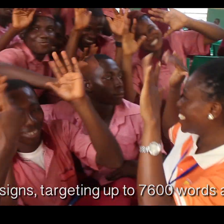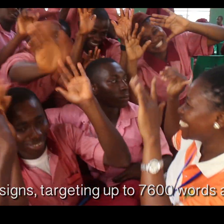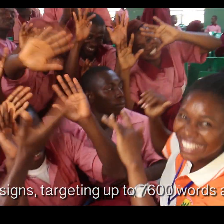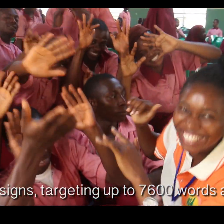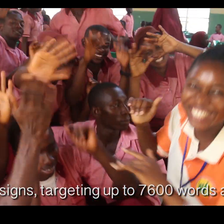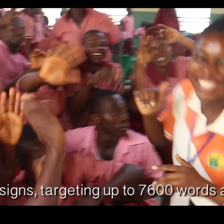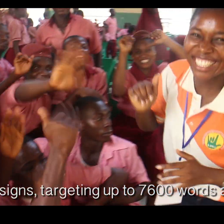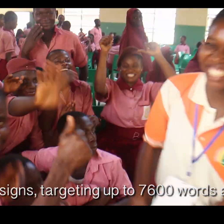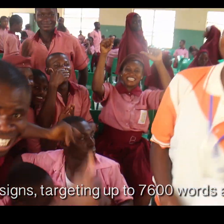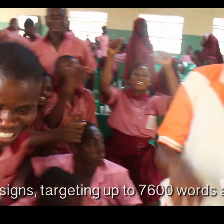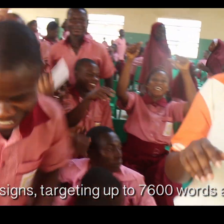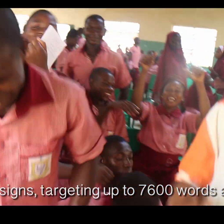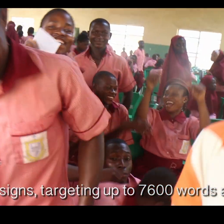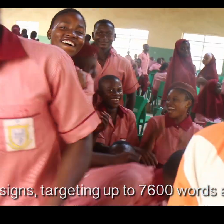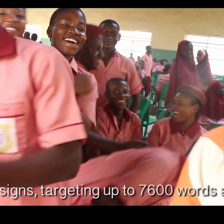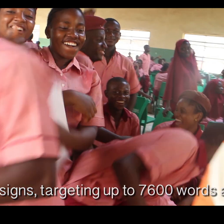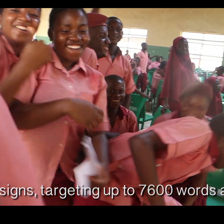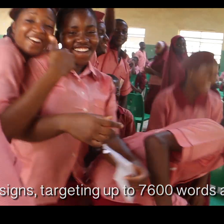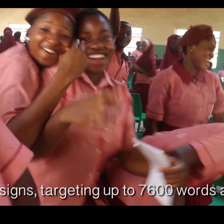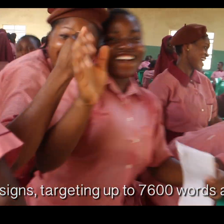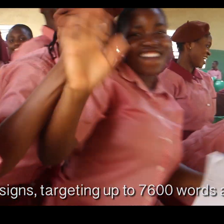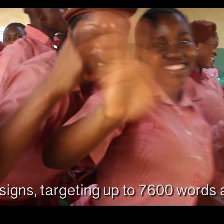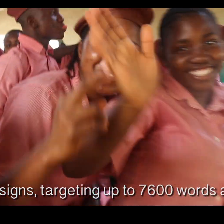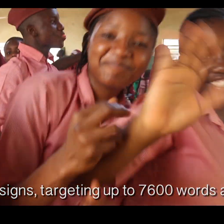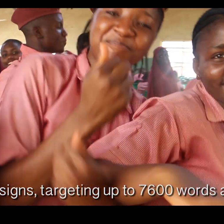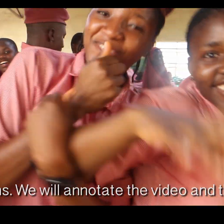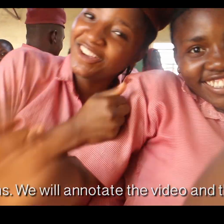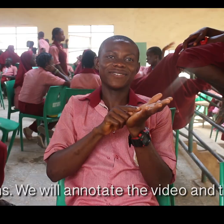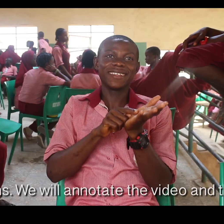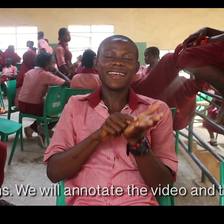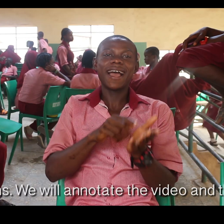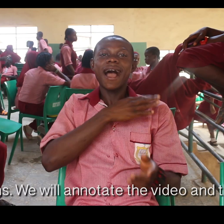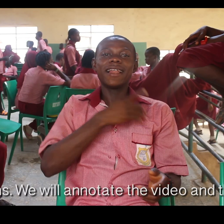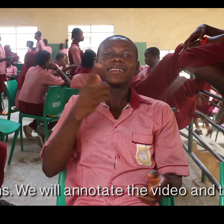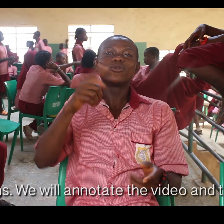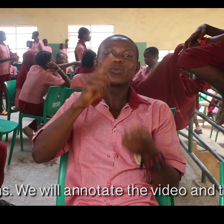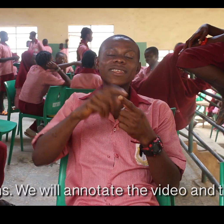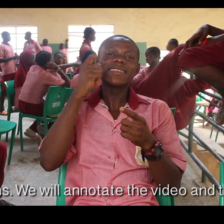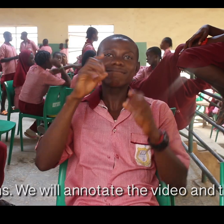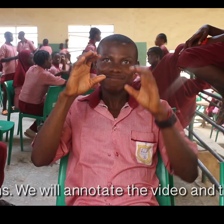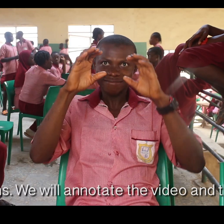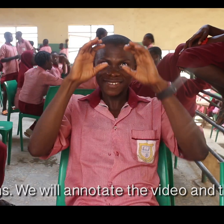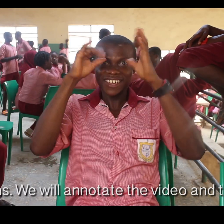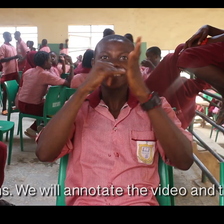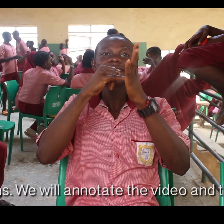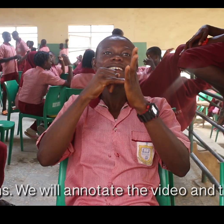targeting up to 7,600 words and expressions. We will annotate the video